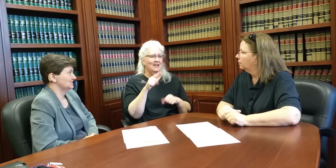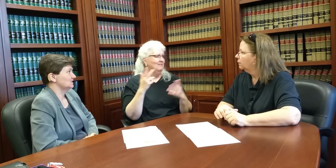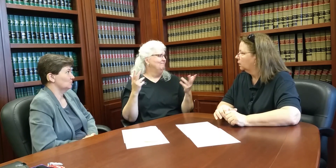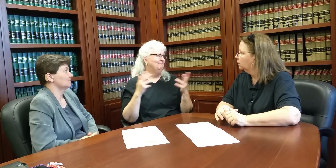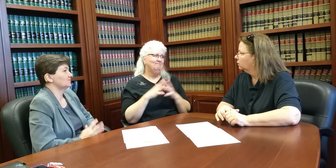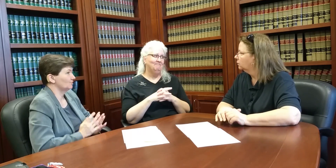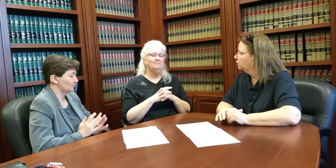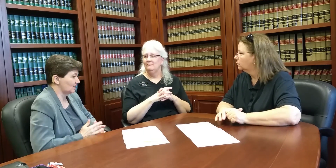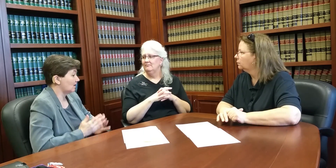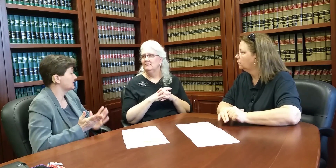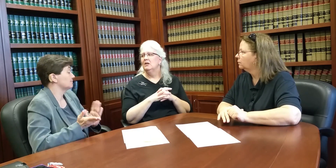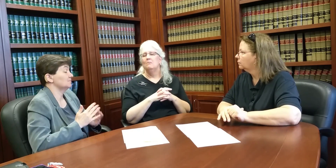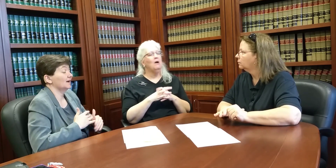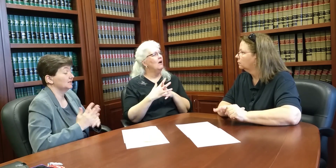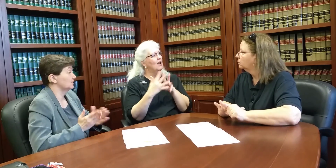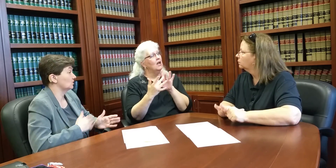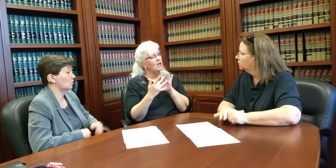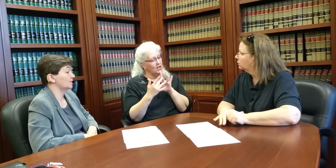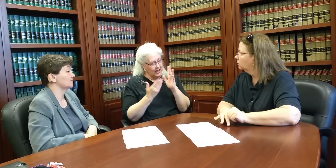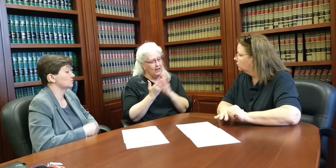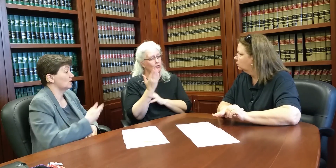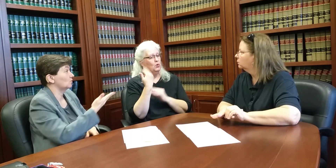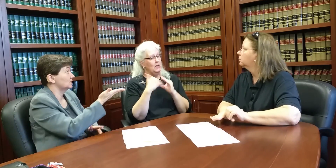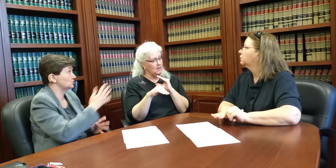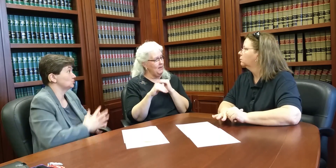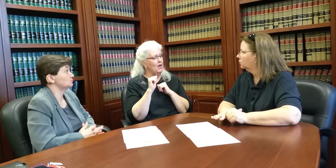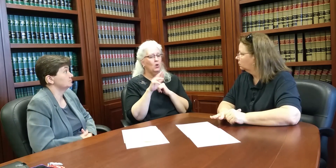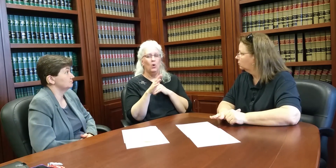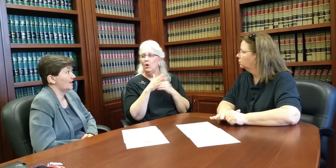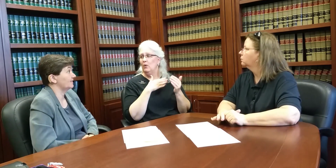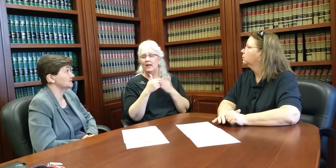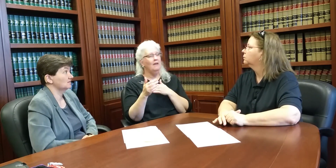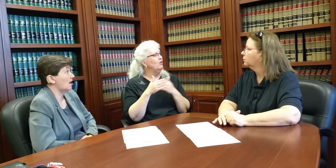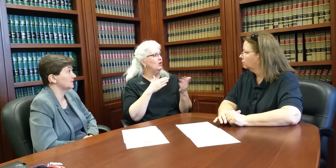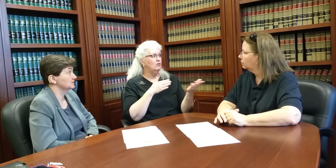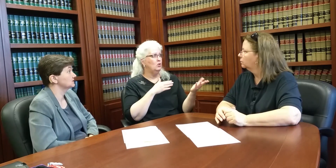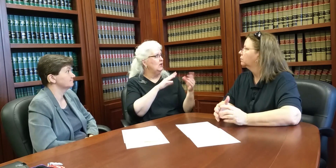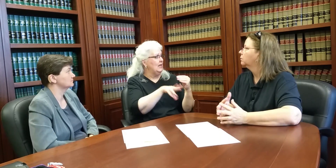So, but feel free to contact me by email or whatever. I will let you add that in comments.